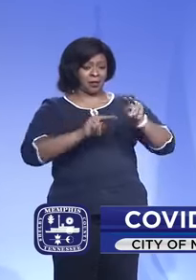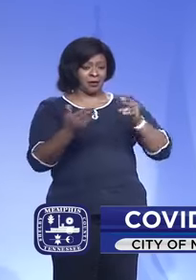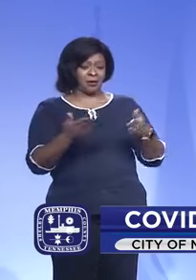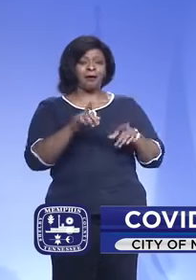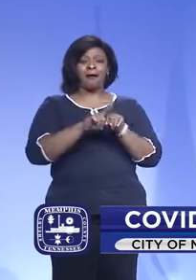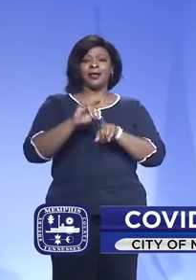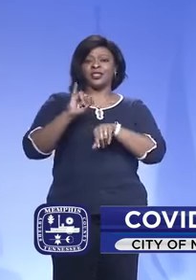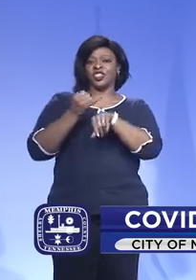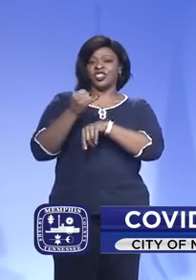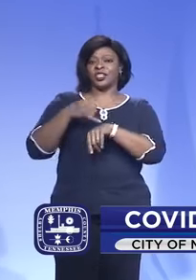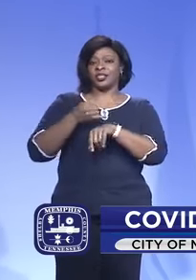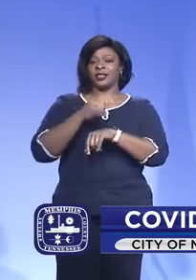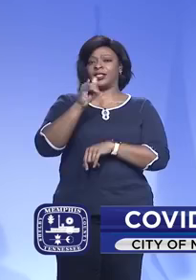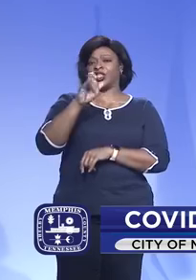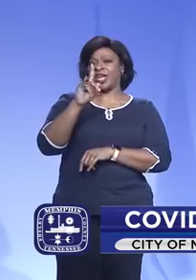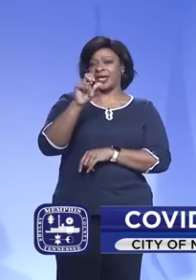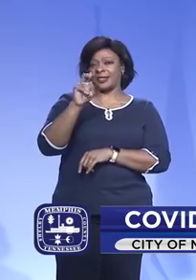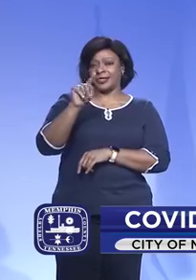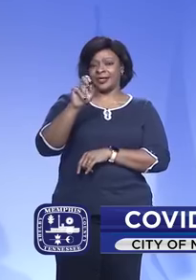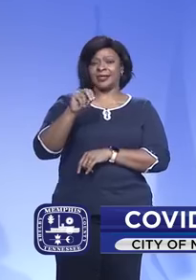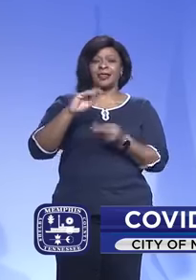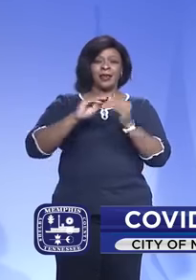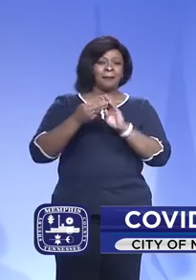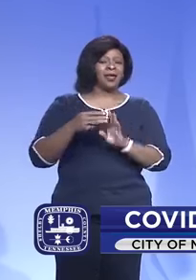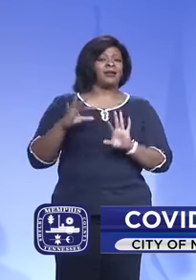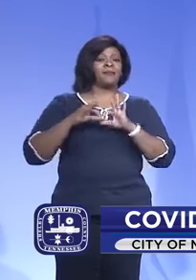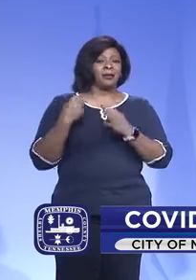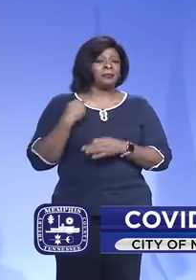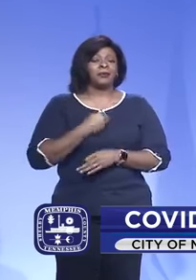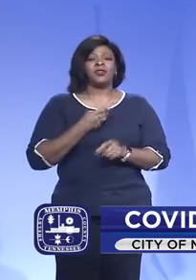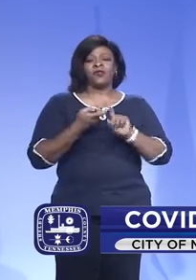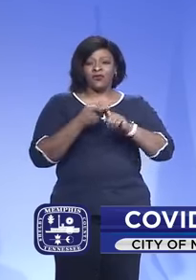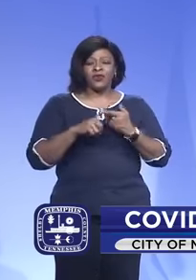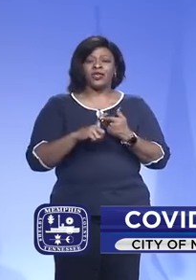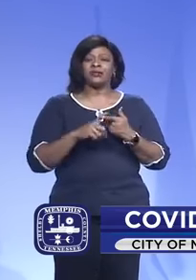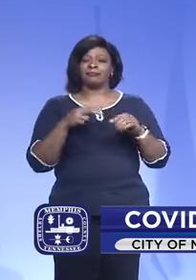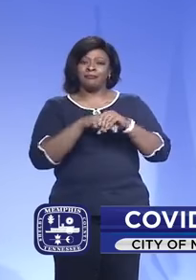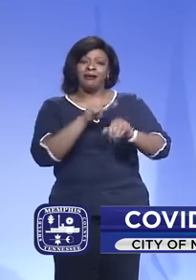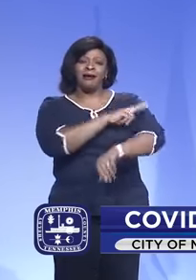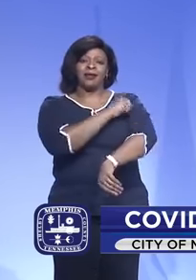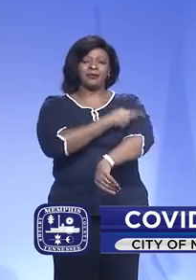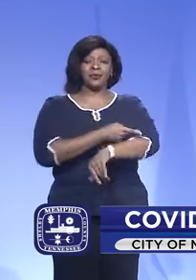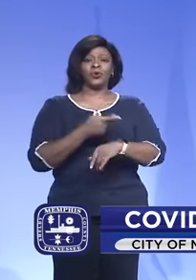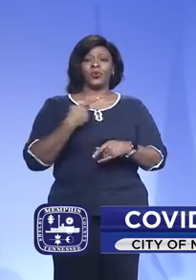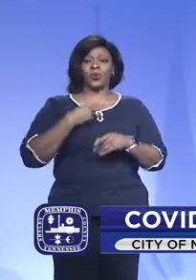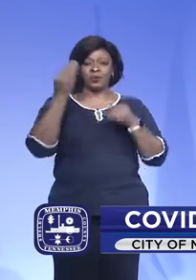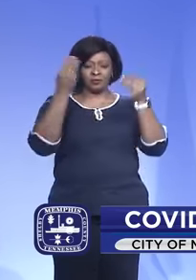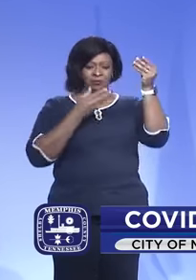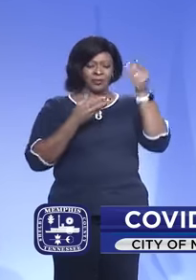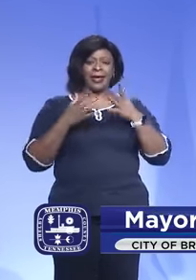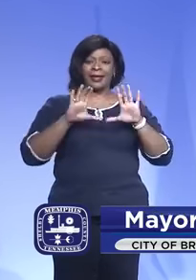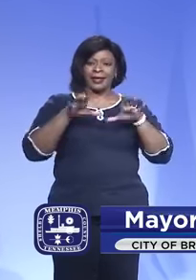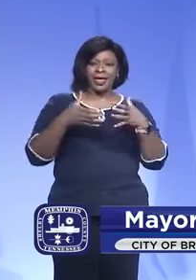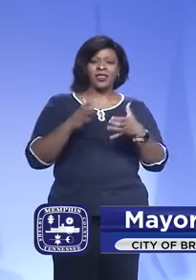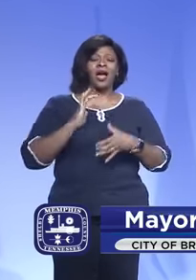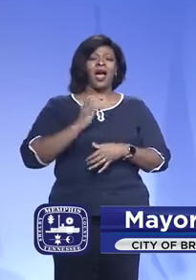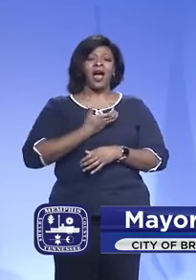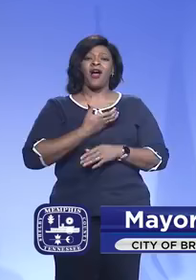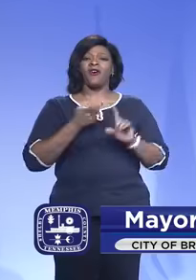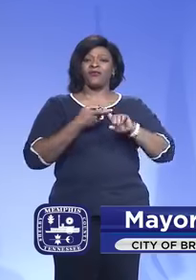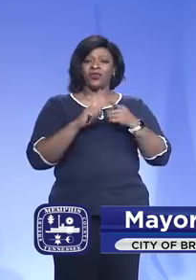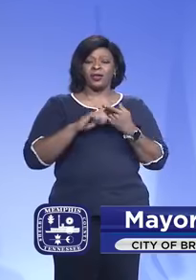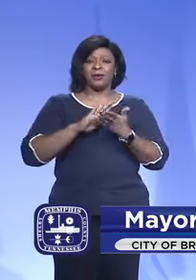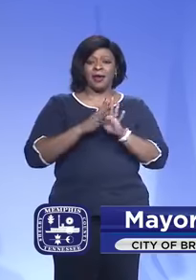Jackson, Tennessee are numbers. They're family members and friends. When we have informal gatherings of our family and friends, that can turn from a